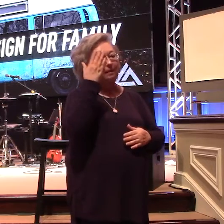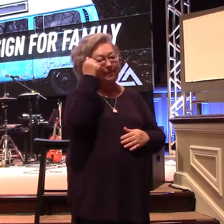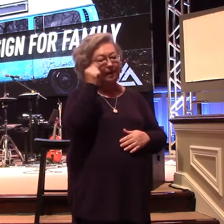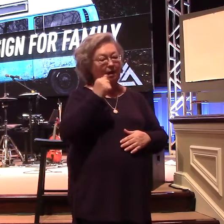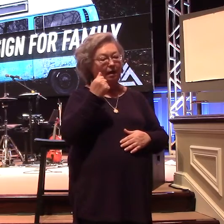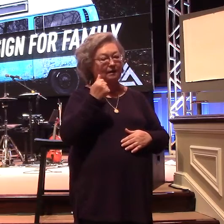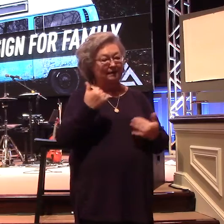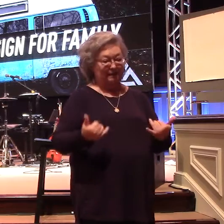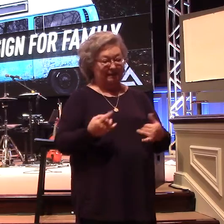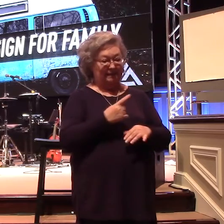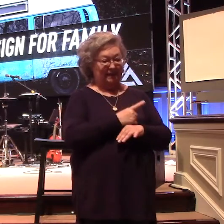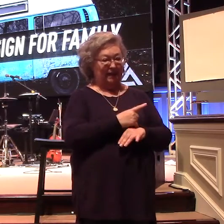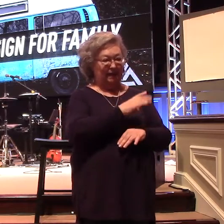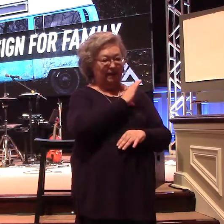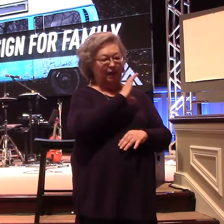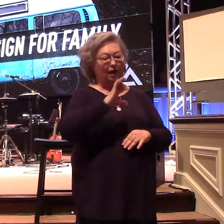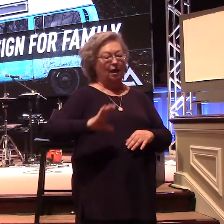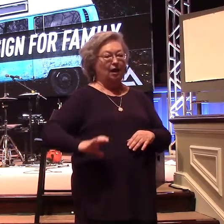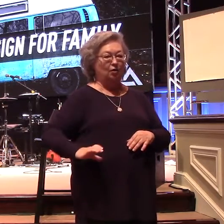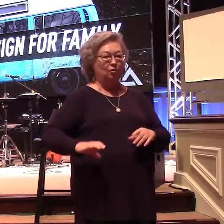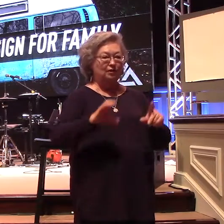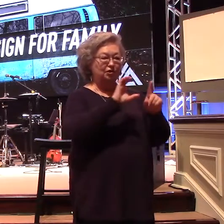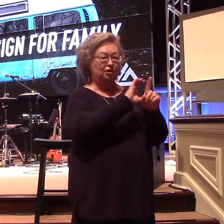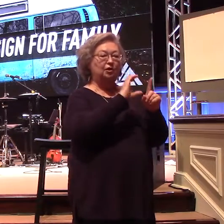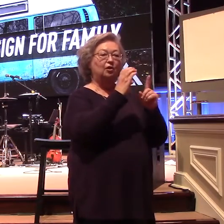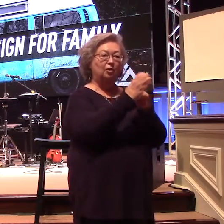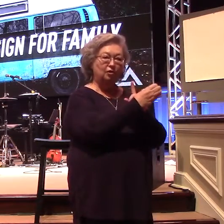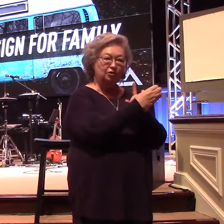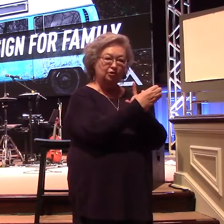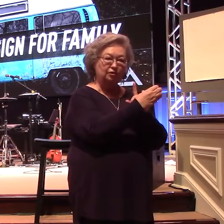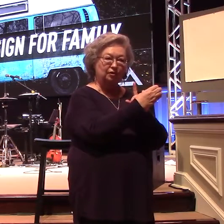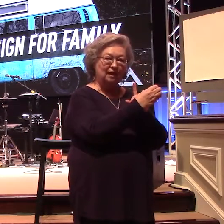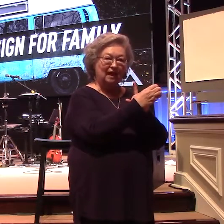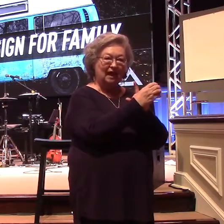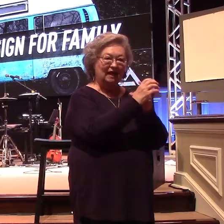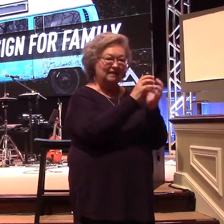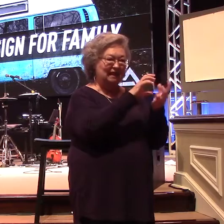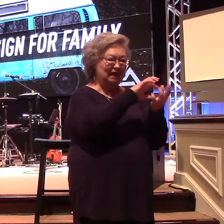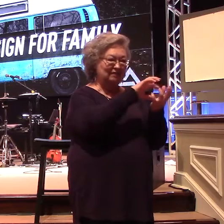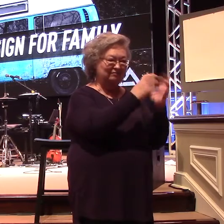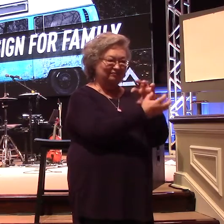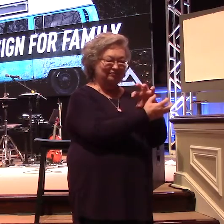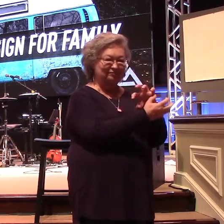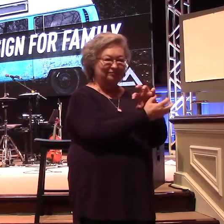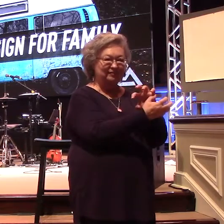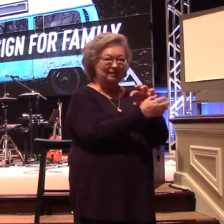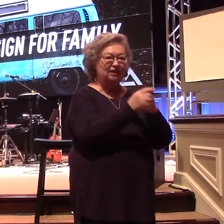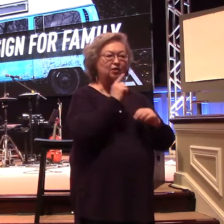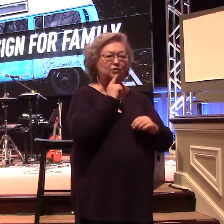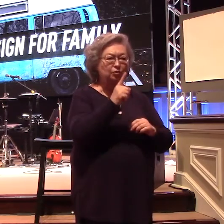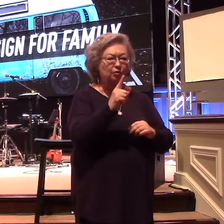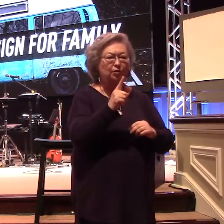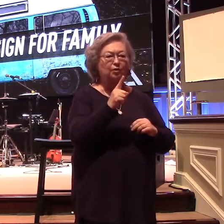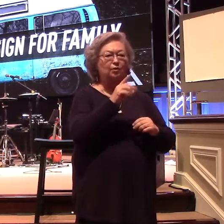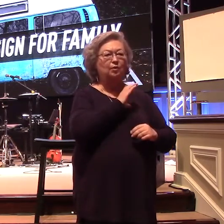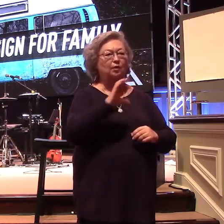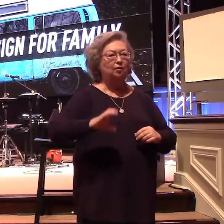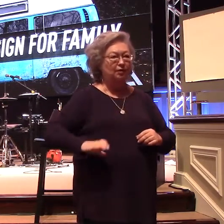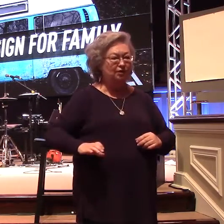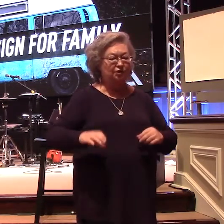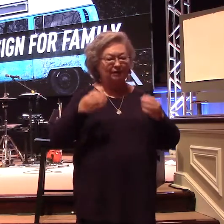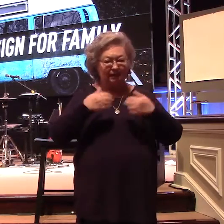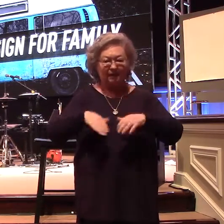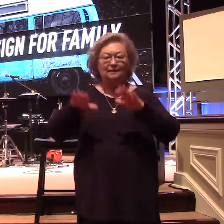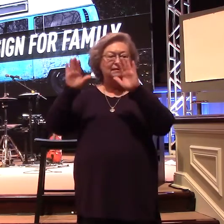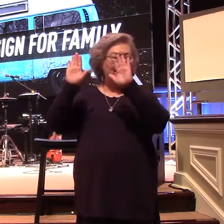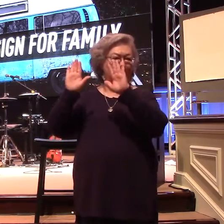really distorted what true biblical submission looks like. And so we're gonna dive in and unpack this and